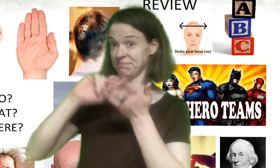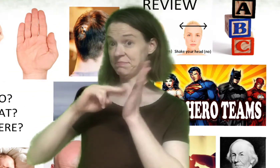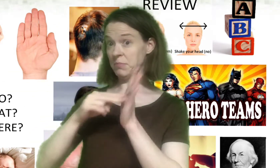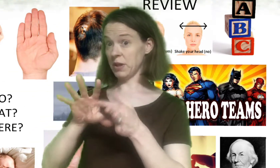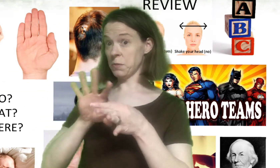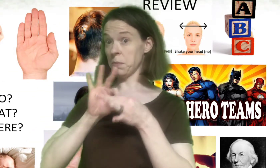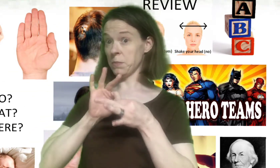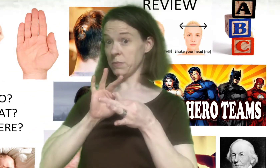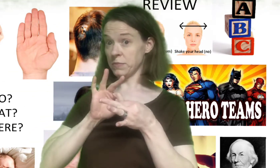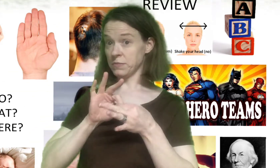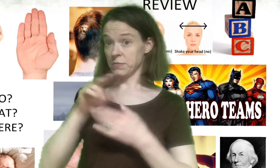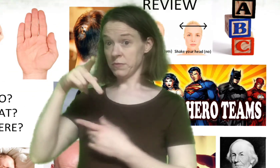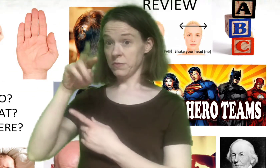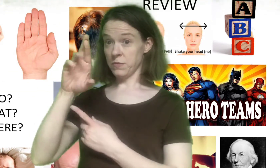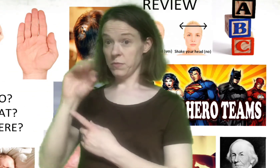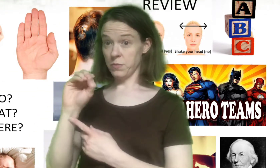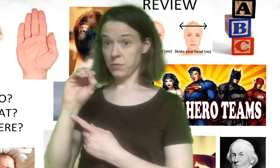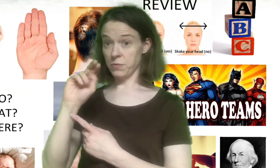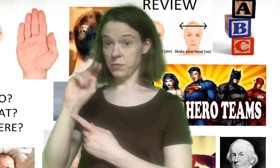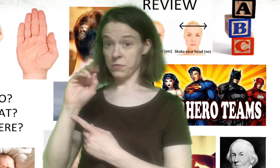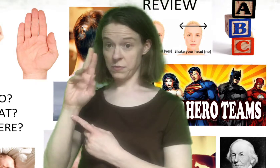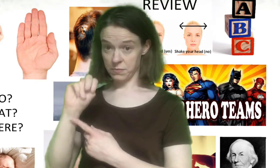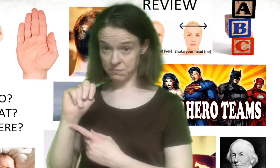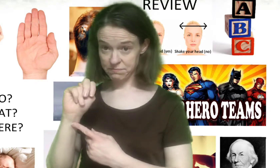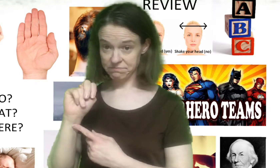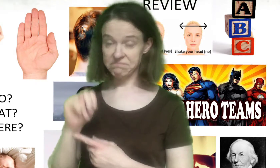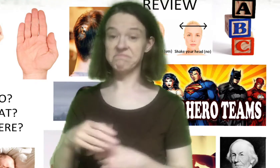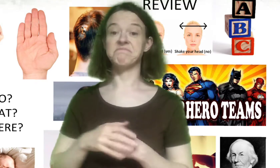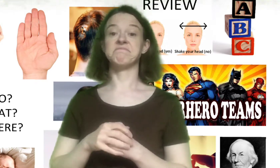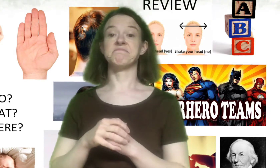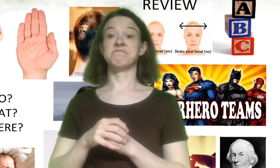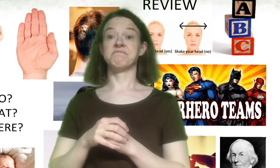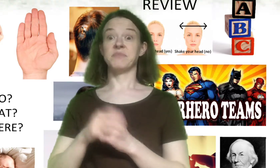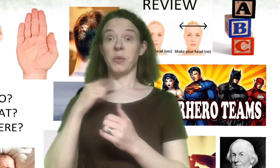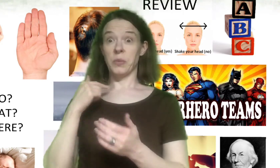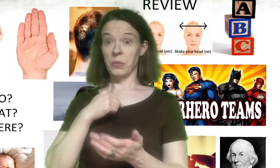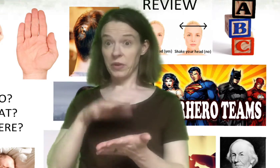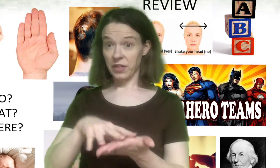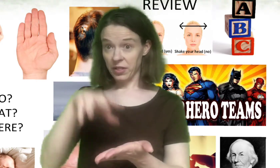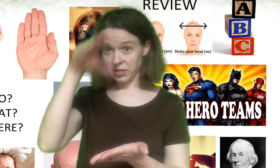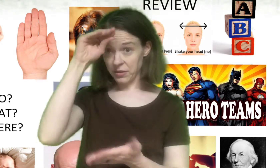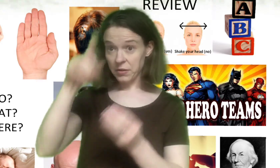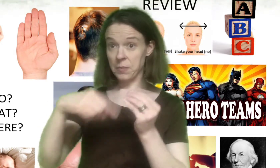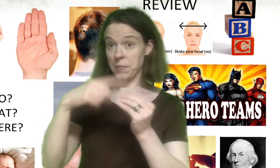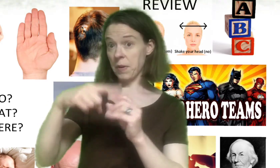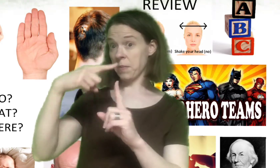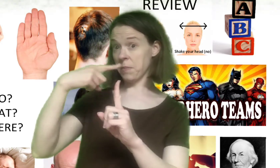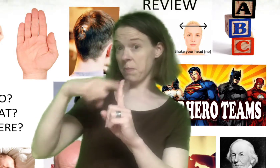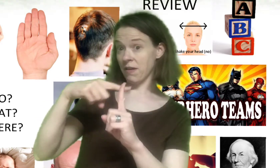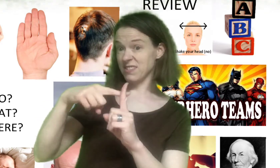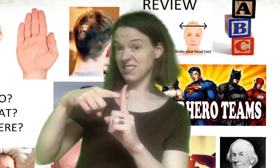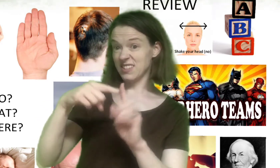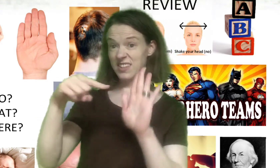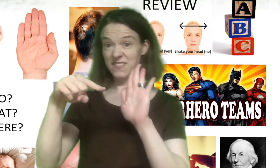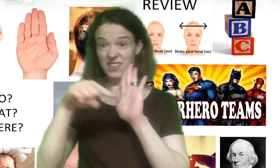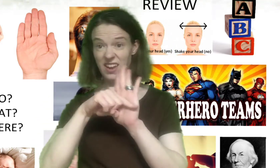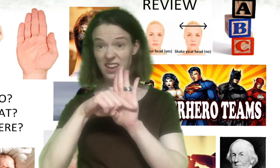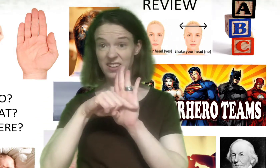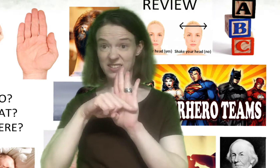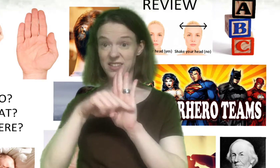the closed 5 hand means possessive pronouns. We have learned about positive